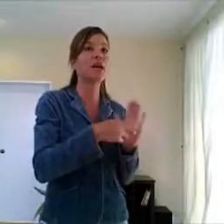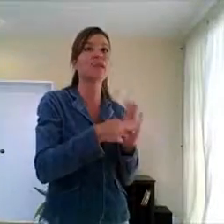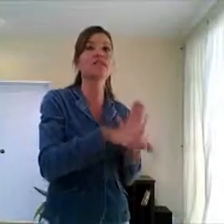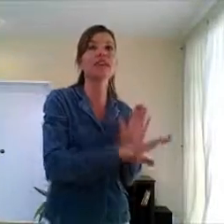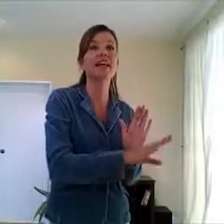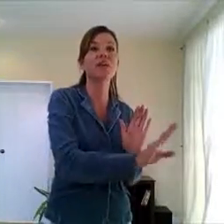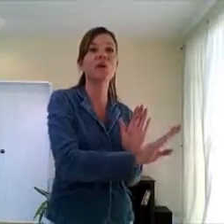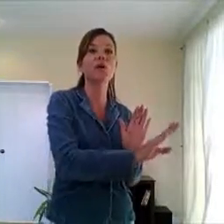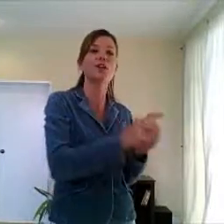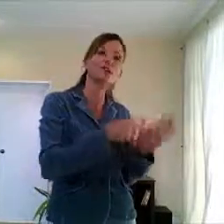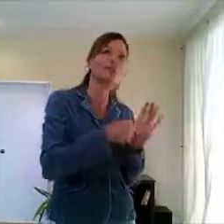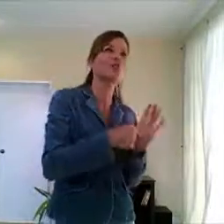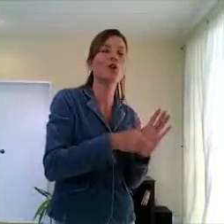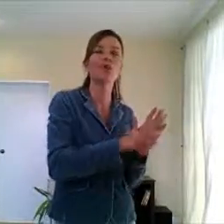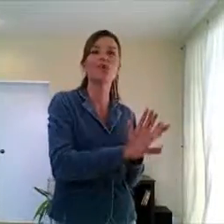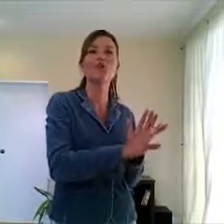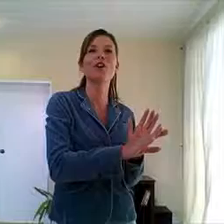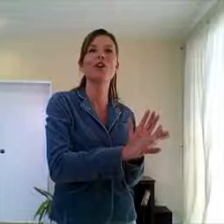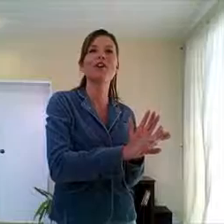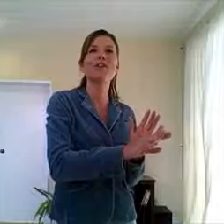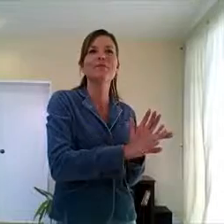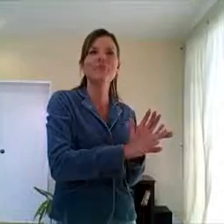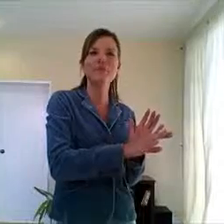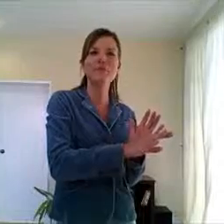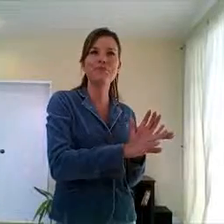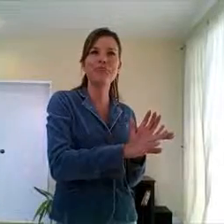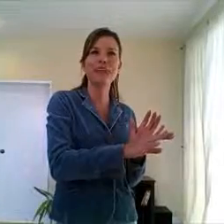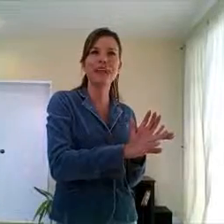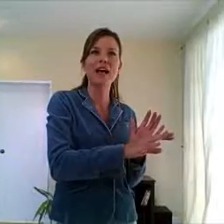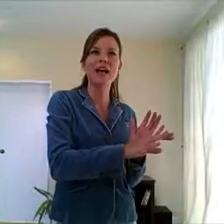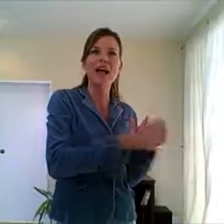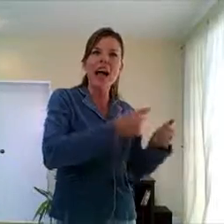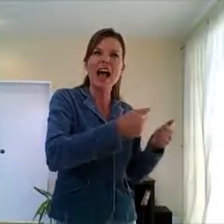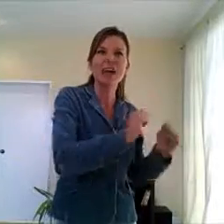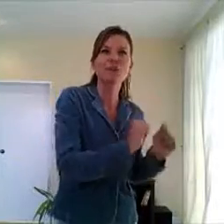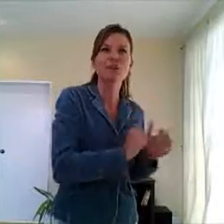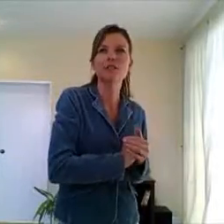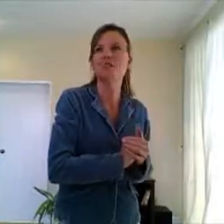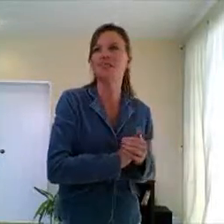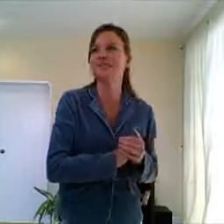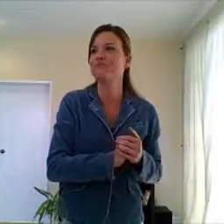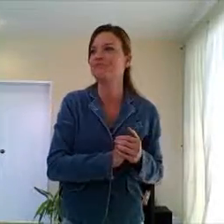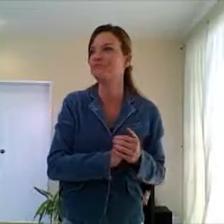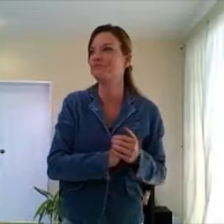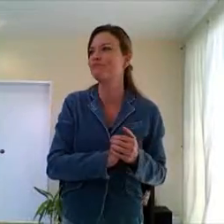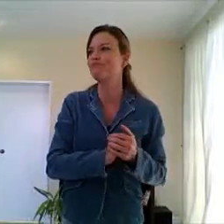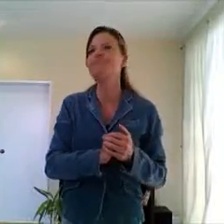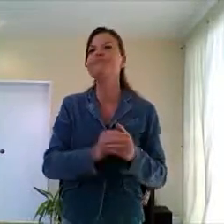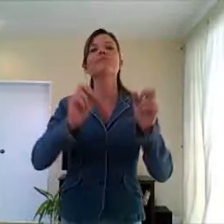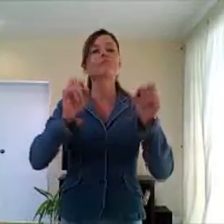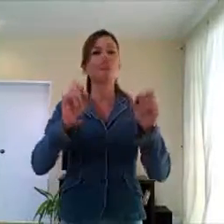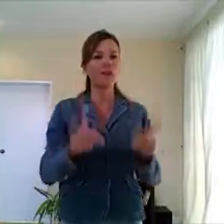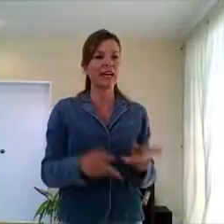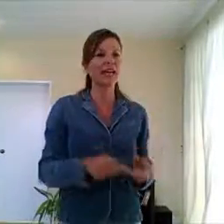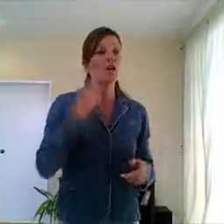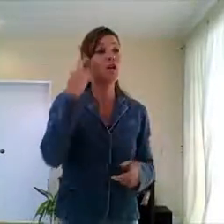consistent faculty all over the country. This is what students say. Okay, but the reason that students are not putting a lot of effort into their studies